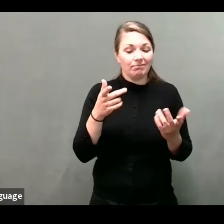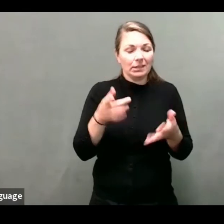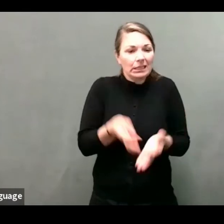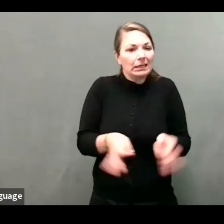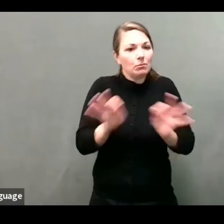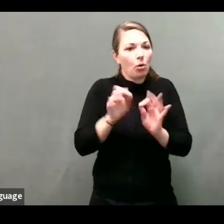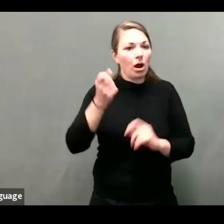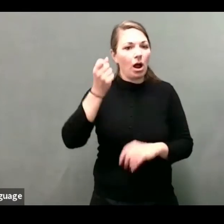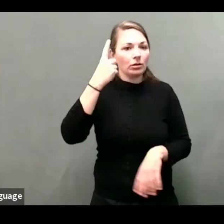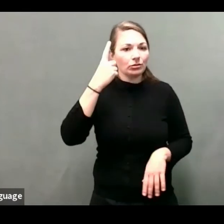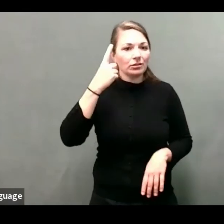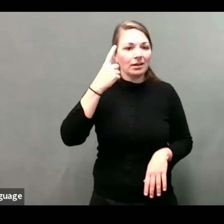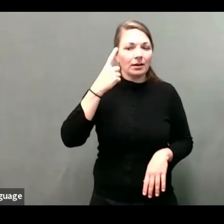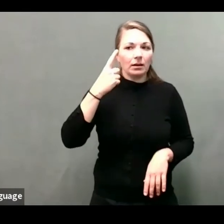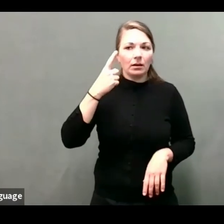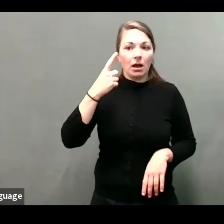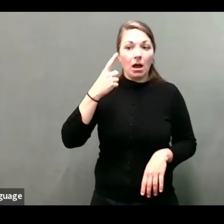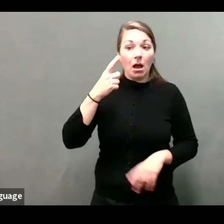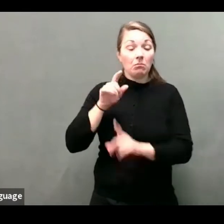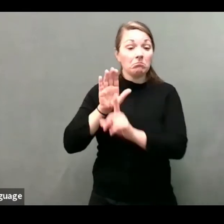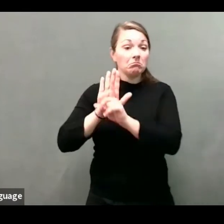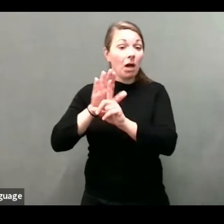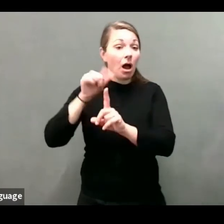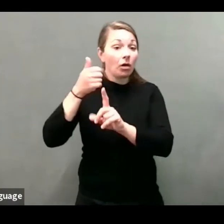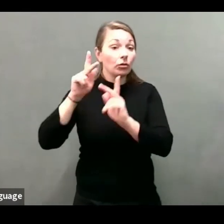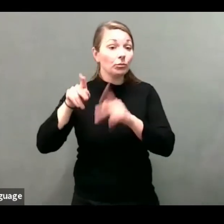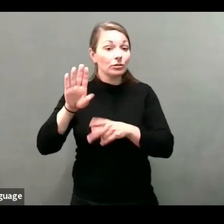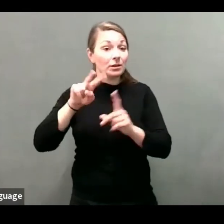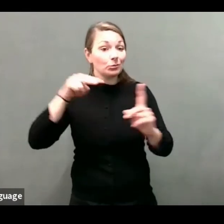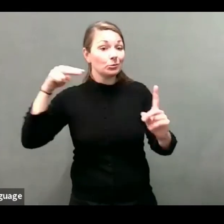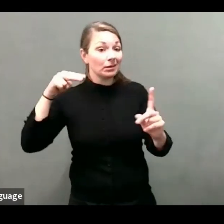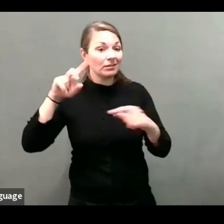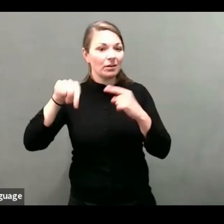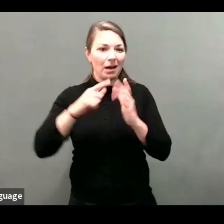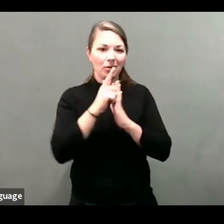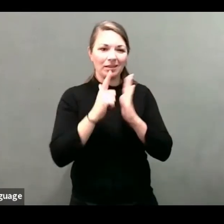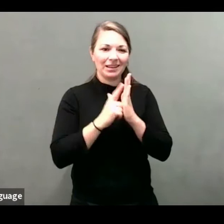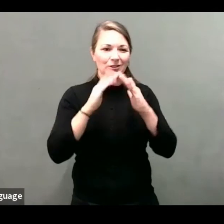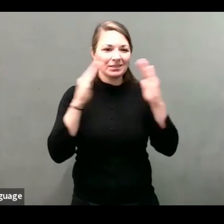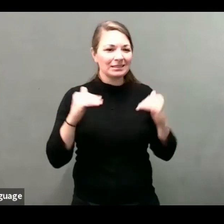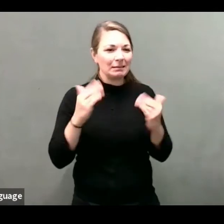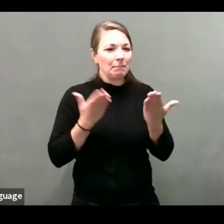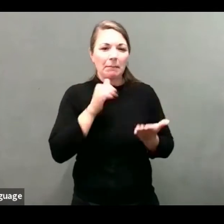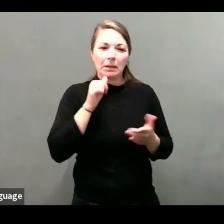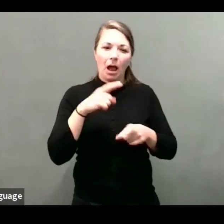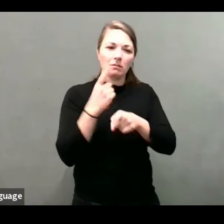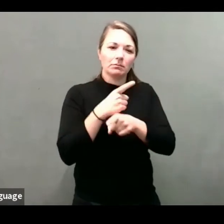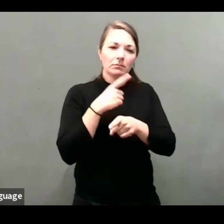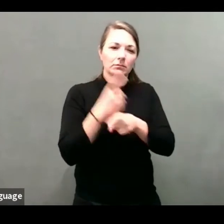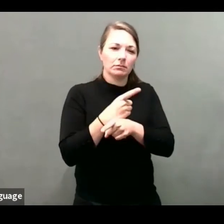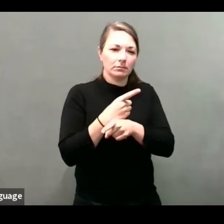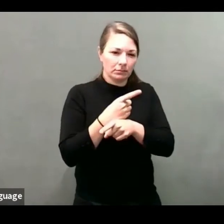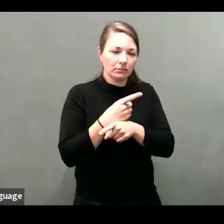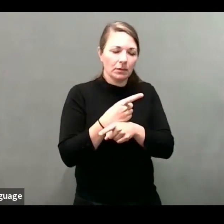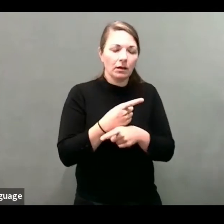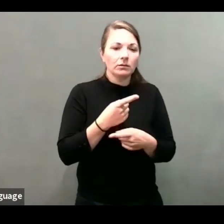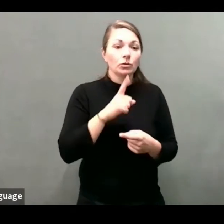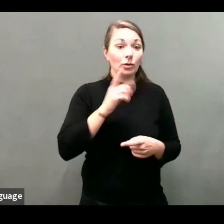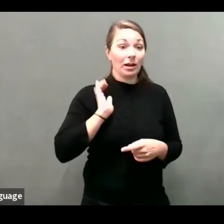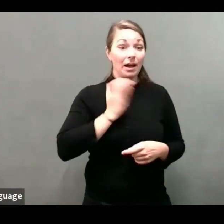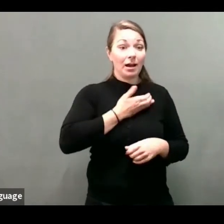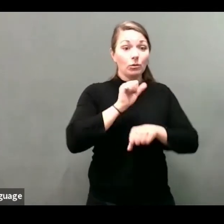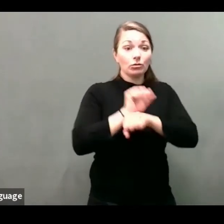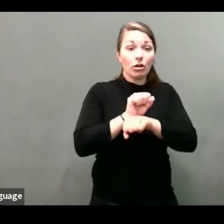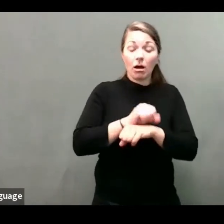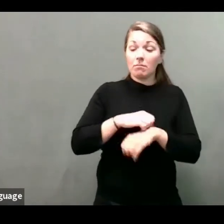have a perspective of the legal system that's just not accurate. And it's really just our job to answer the questions we can, to follow up